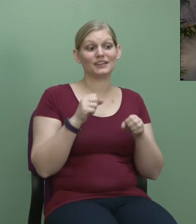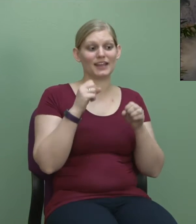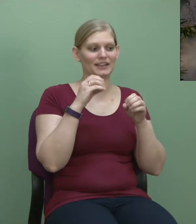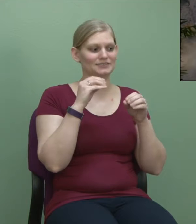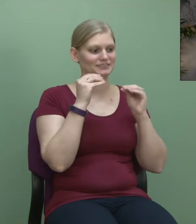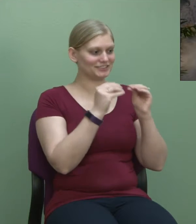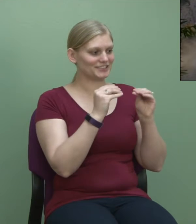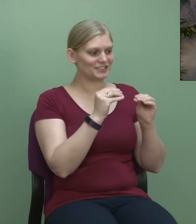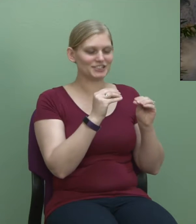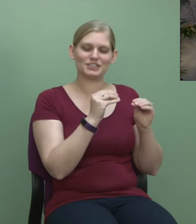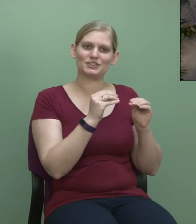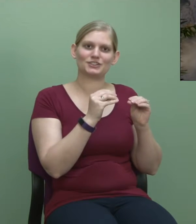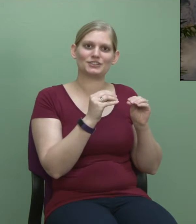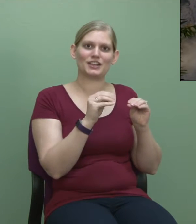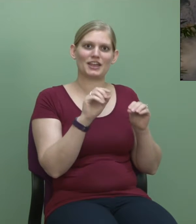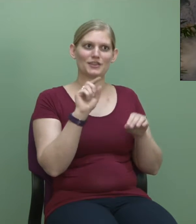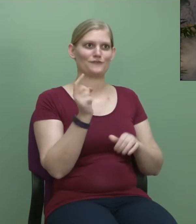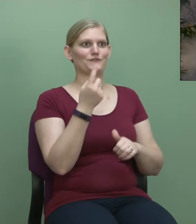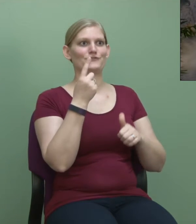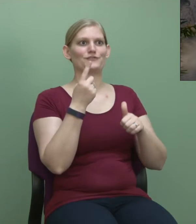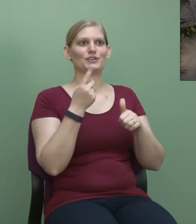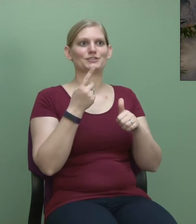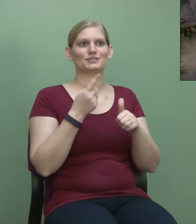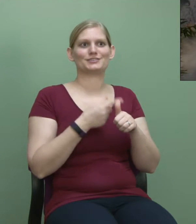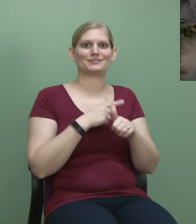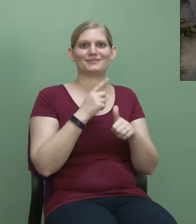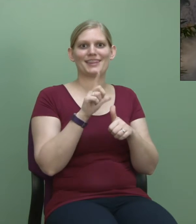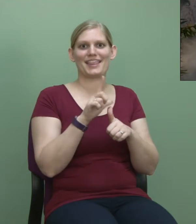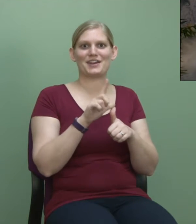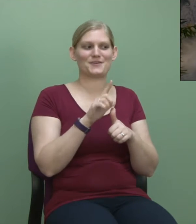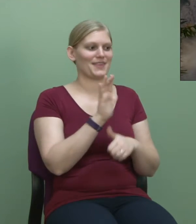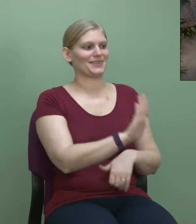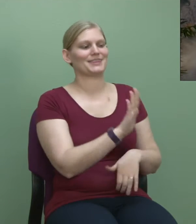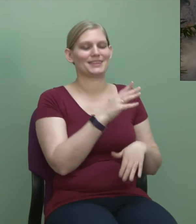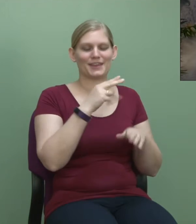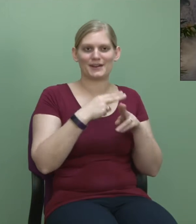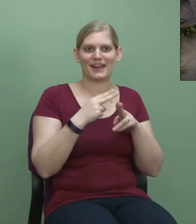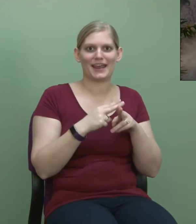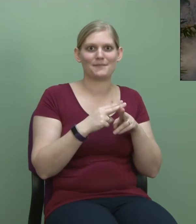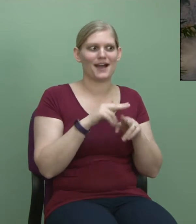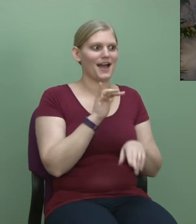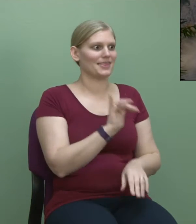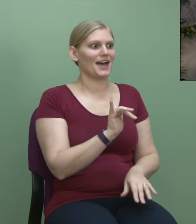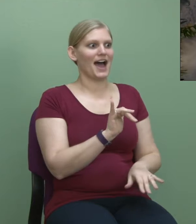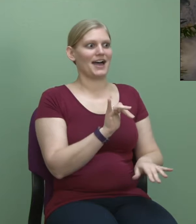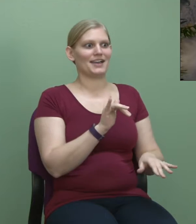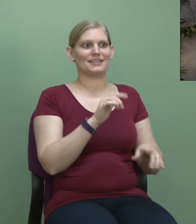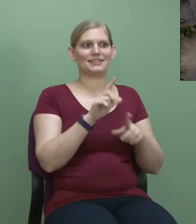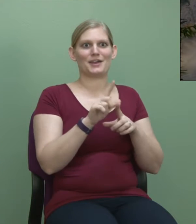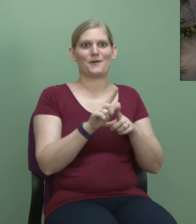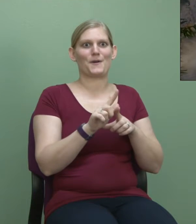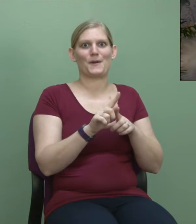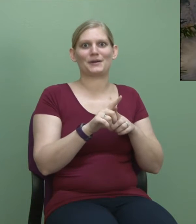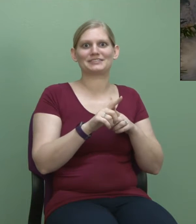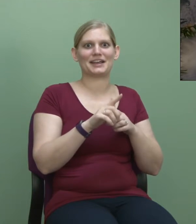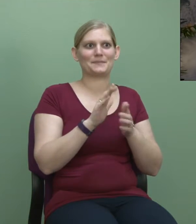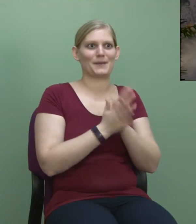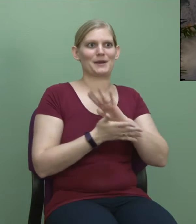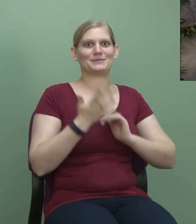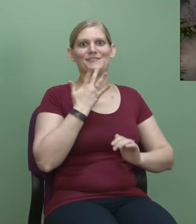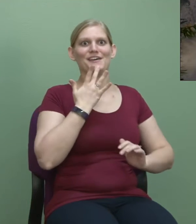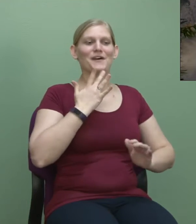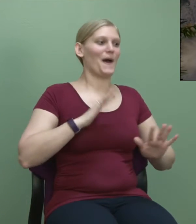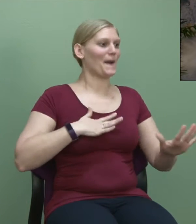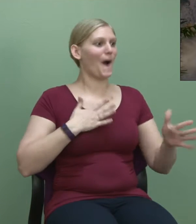their name. They usually get very excited about this, and then that letter becomes their letter. Our